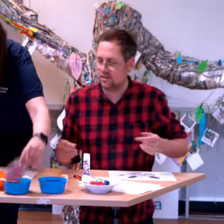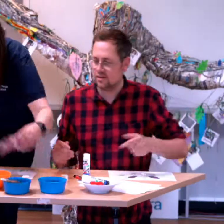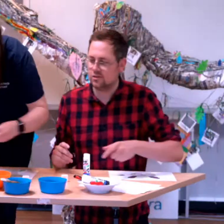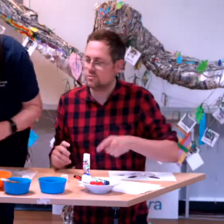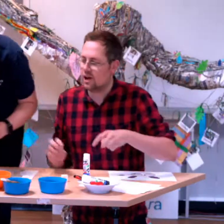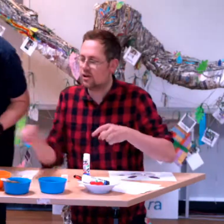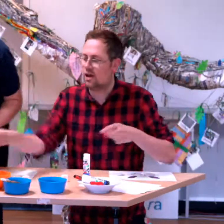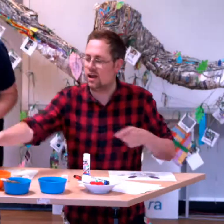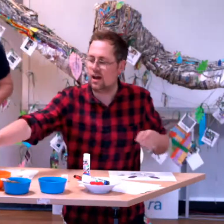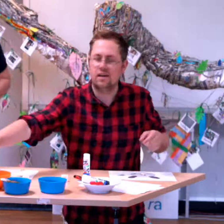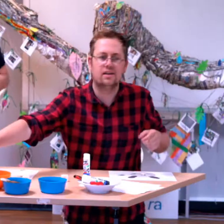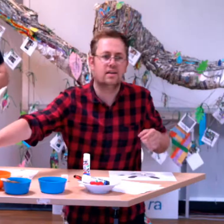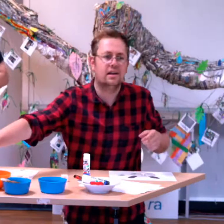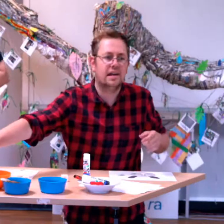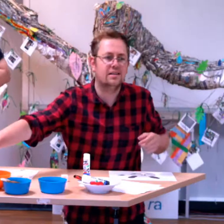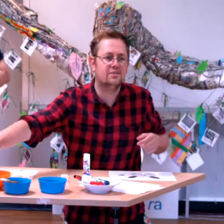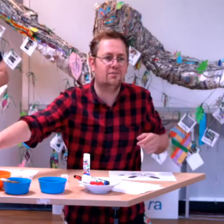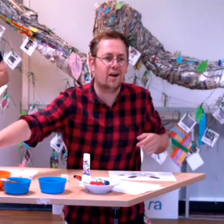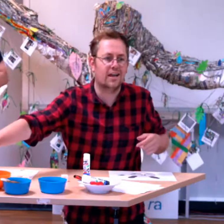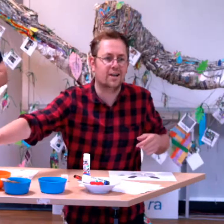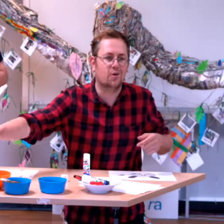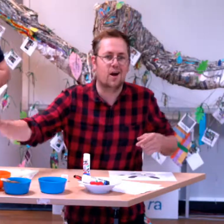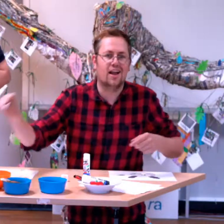Because my koala is a flying koala.